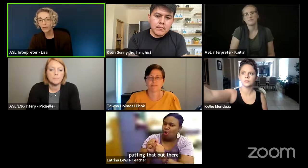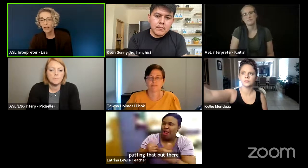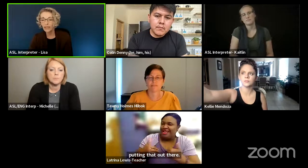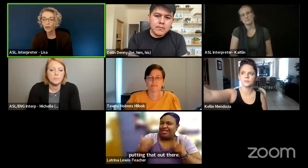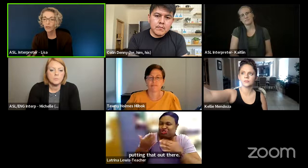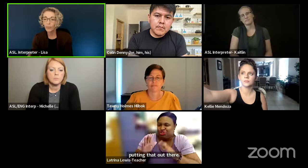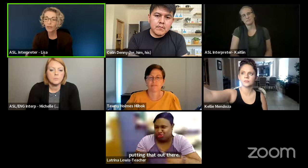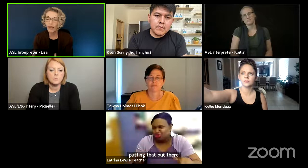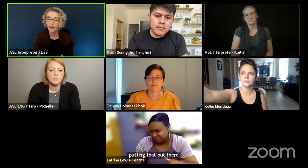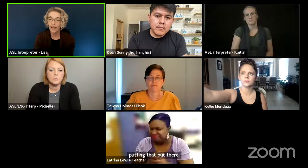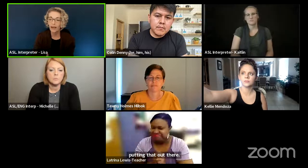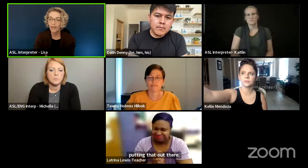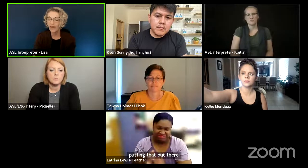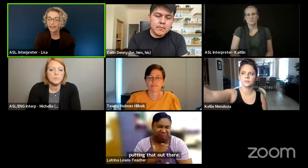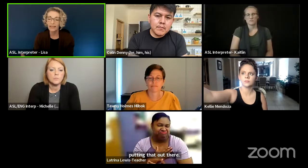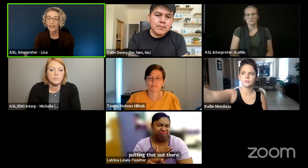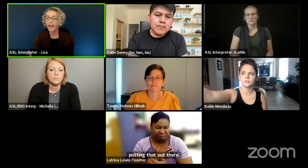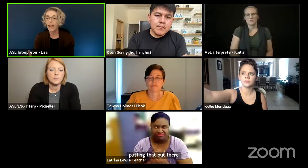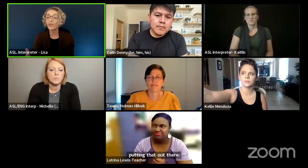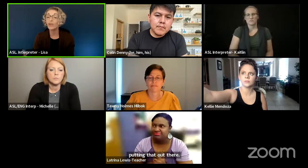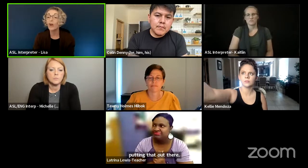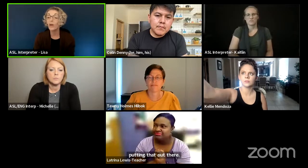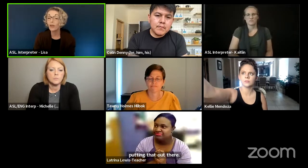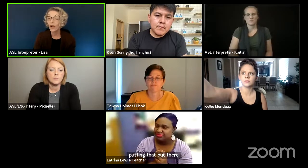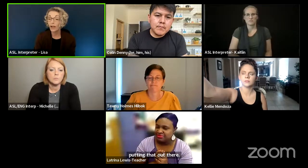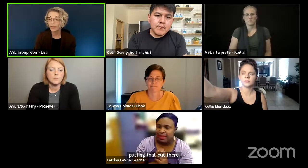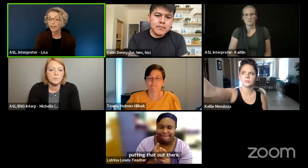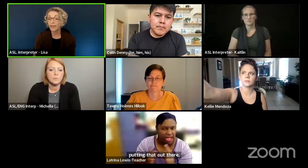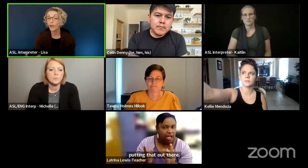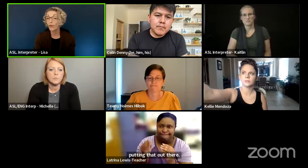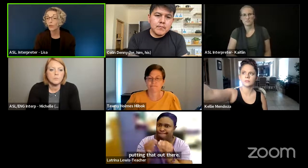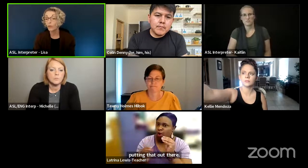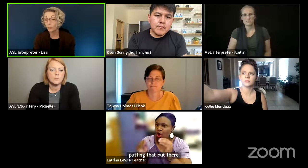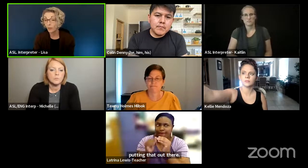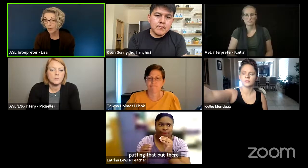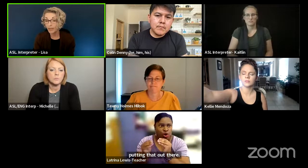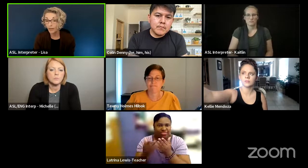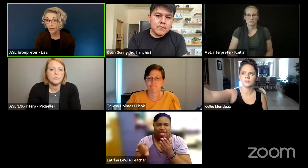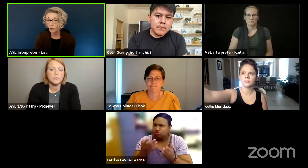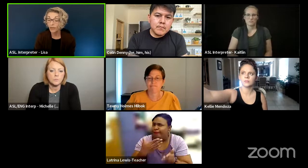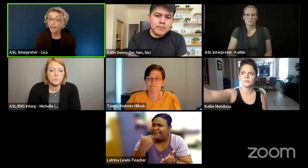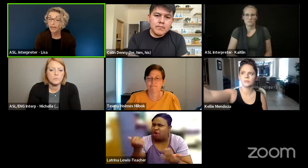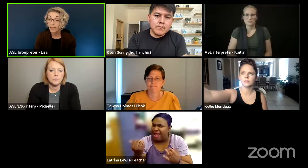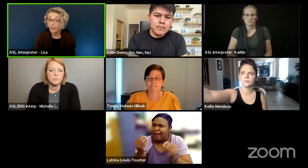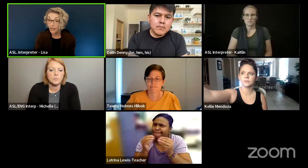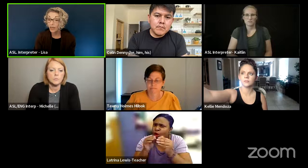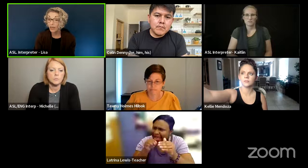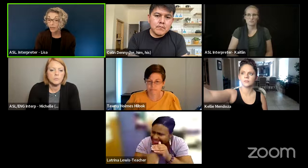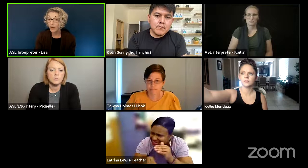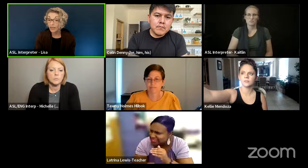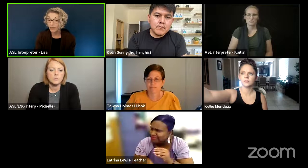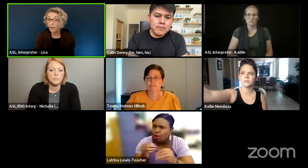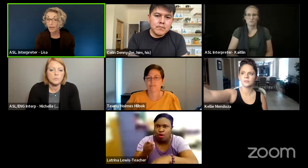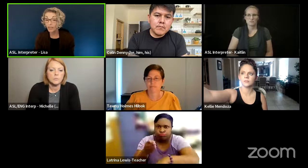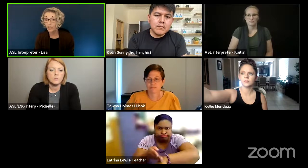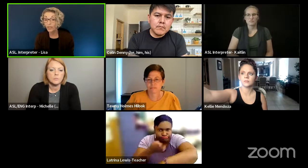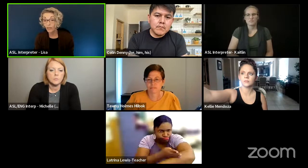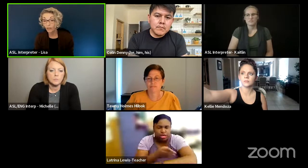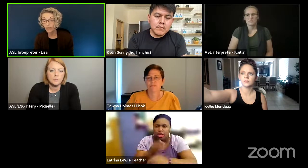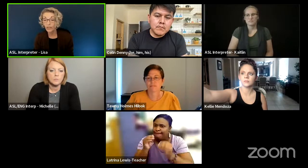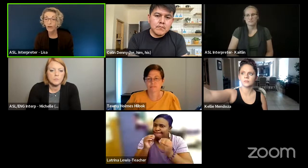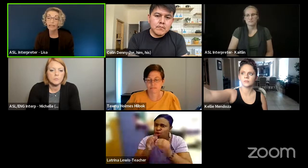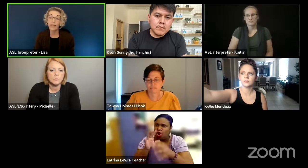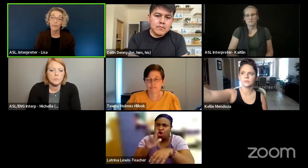training, right? So interpreters have to have access, have to know the context and know the multiple meanings of the words and give the correct information